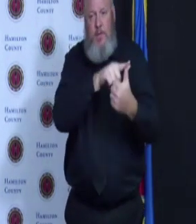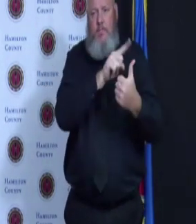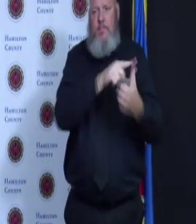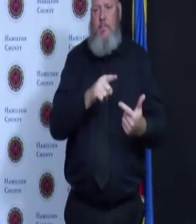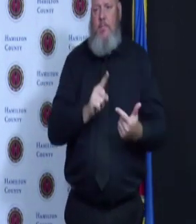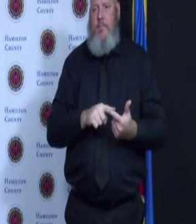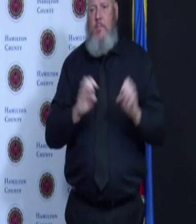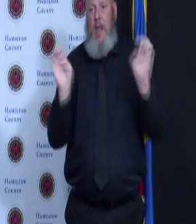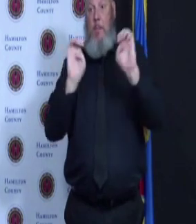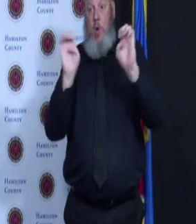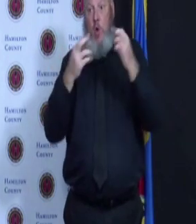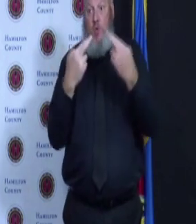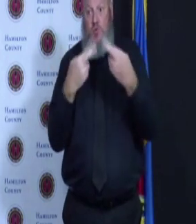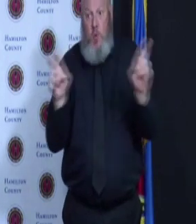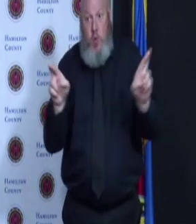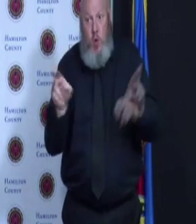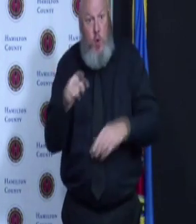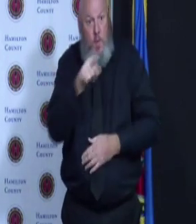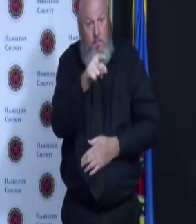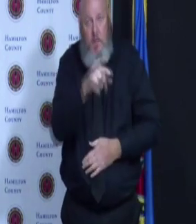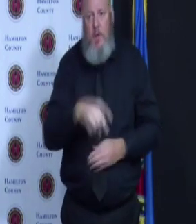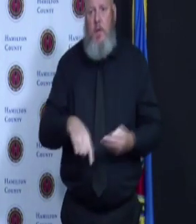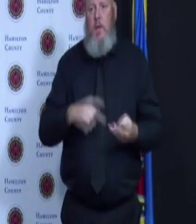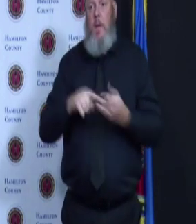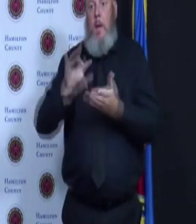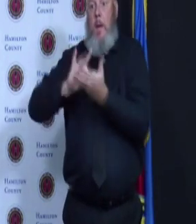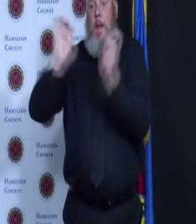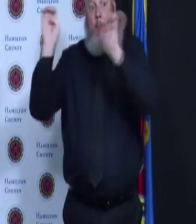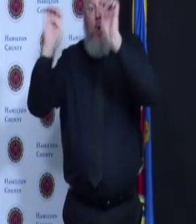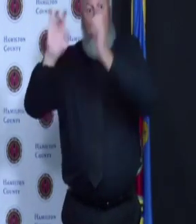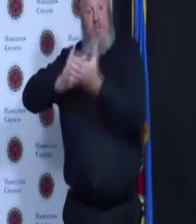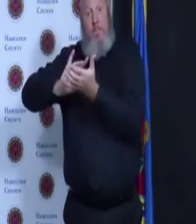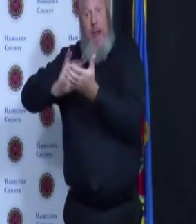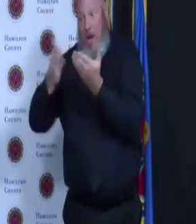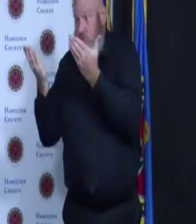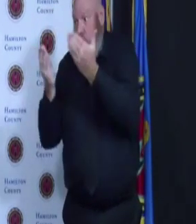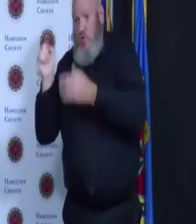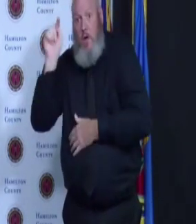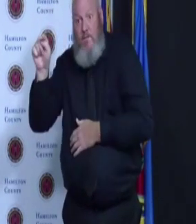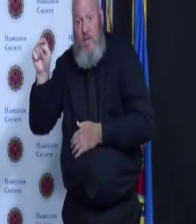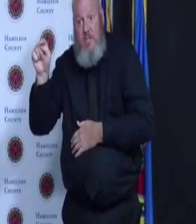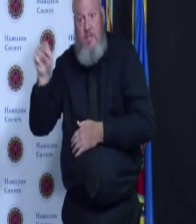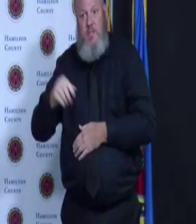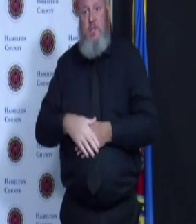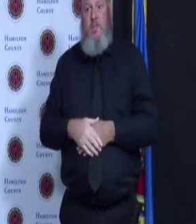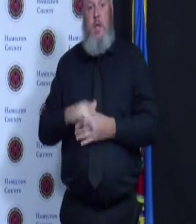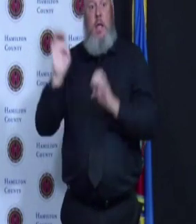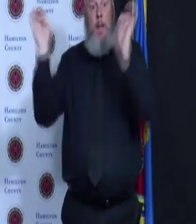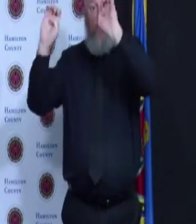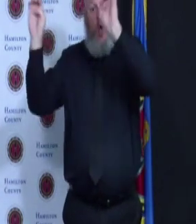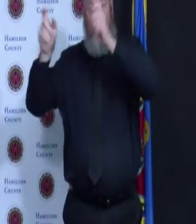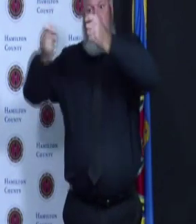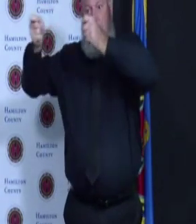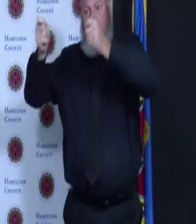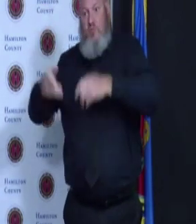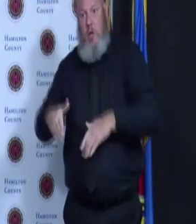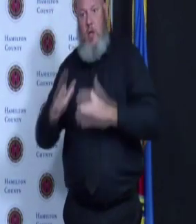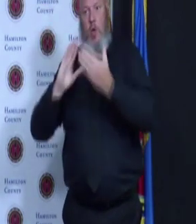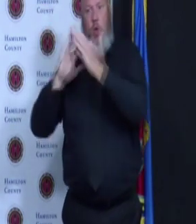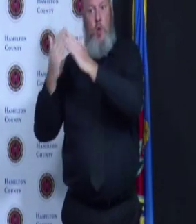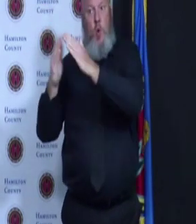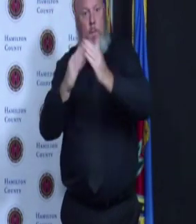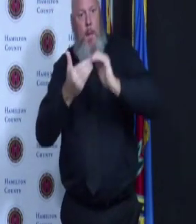medical services, emergency management, public health departments, and other community partners in the tri-state